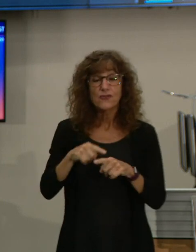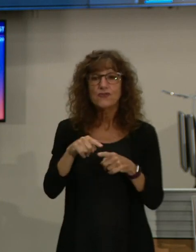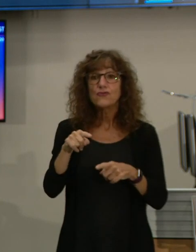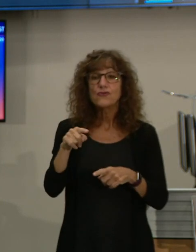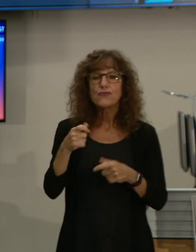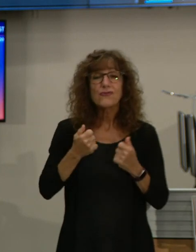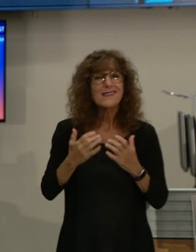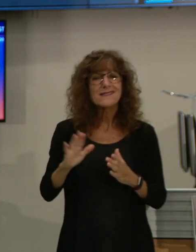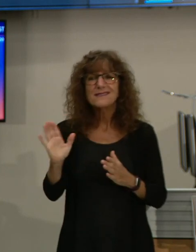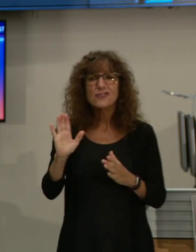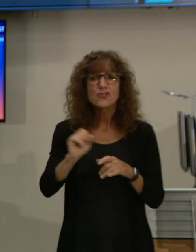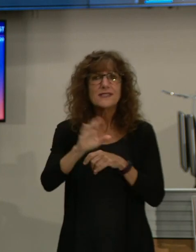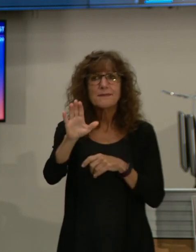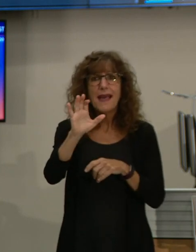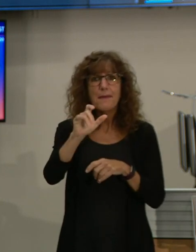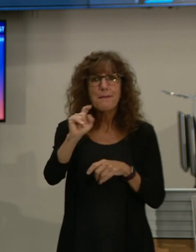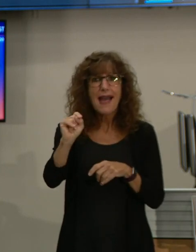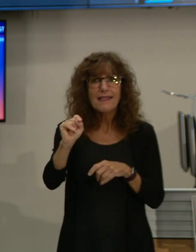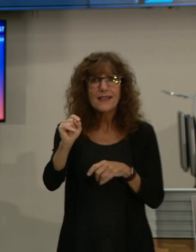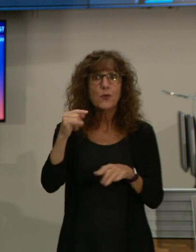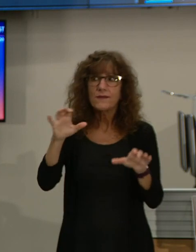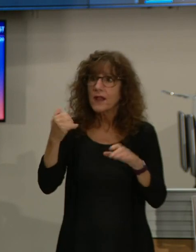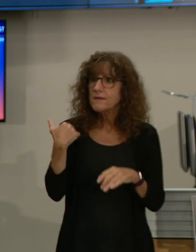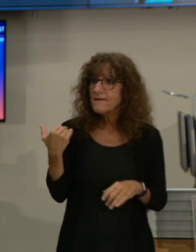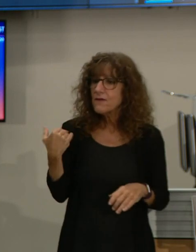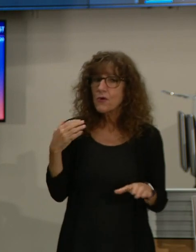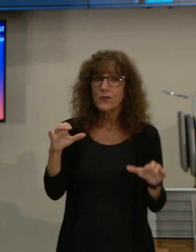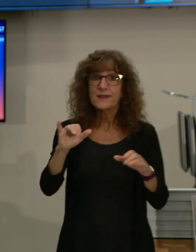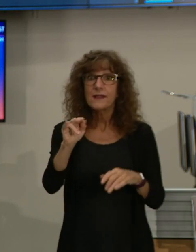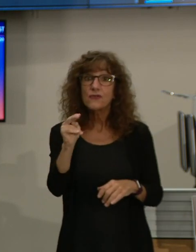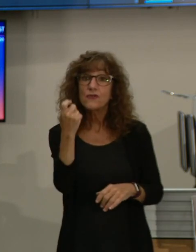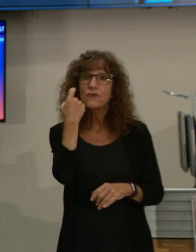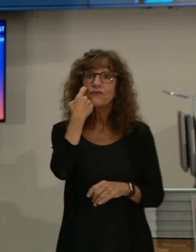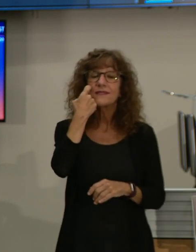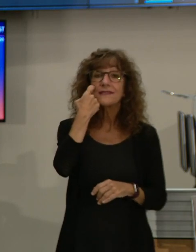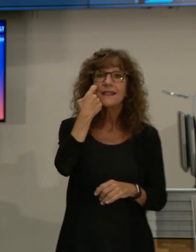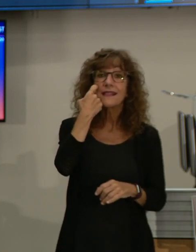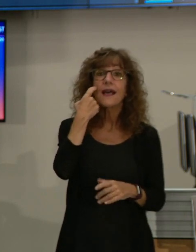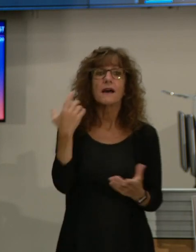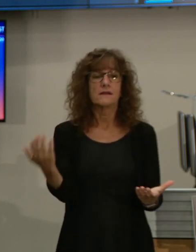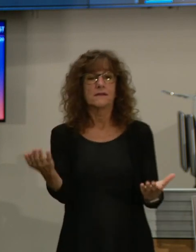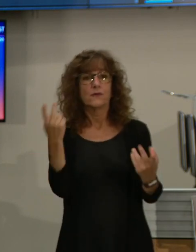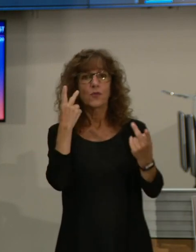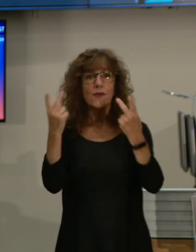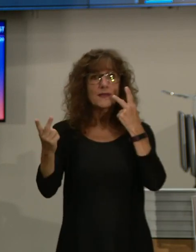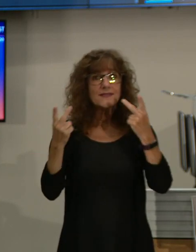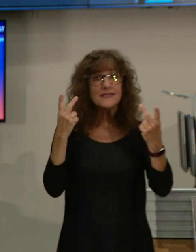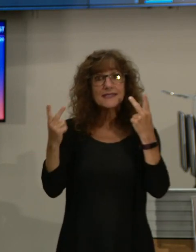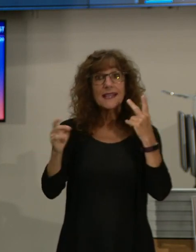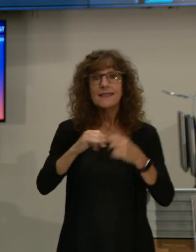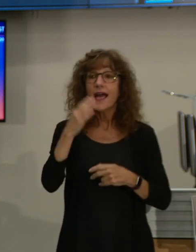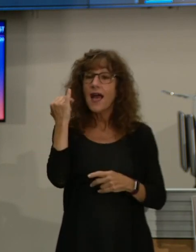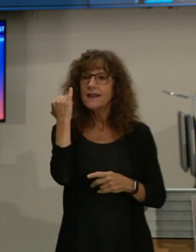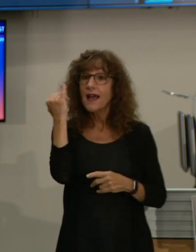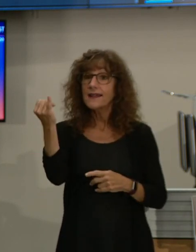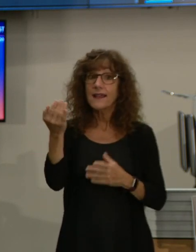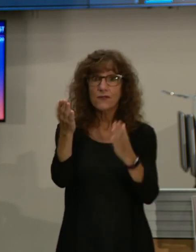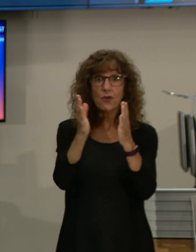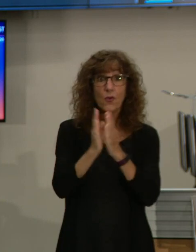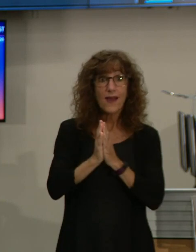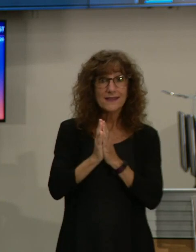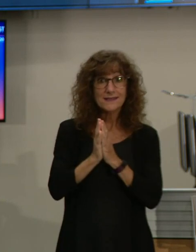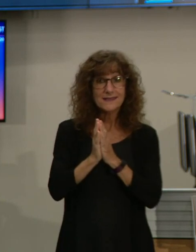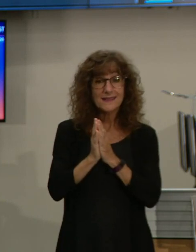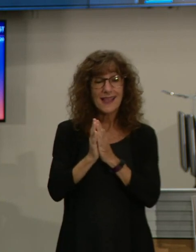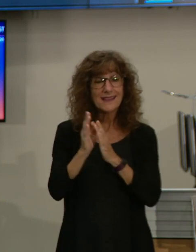instead just mail the ballots. We've done it before. We did it in June. And we've seen that this idea of requesting an